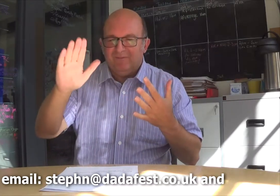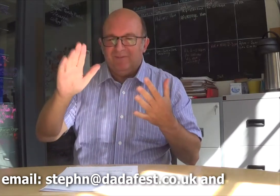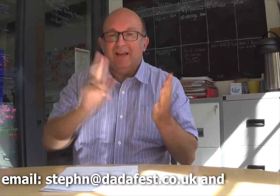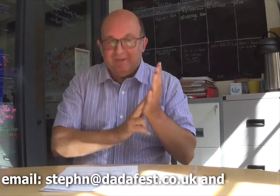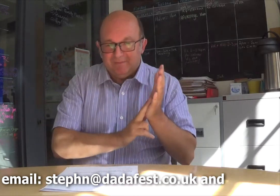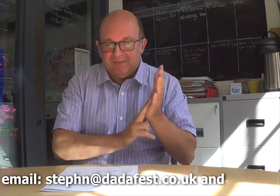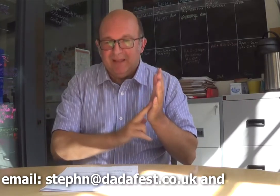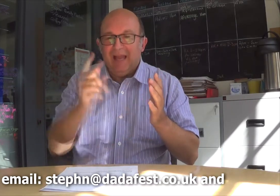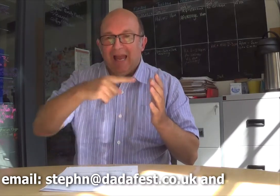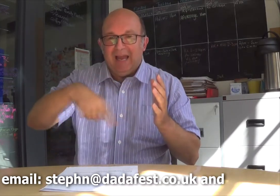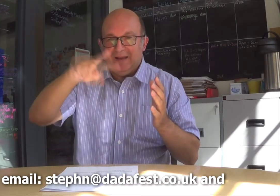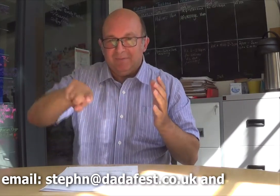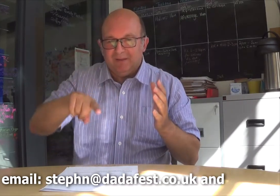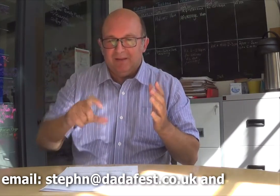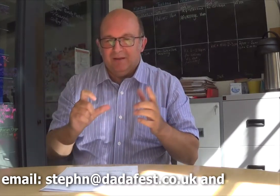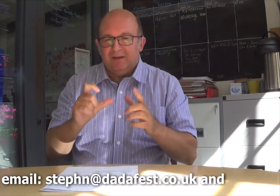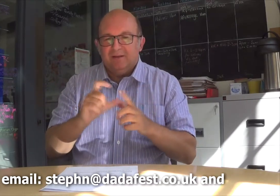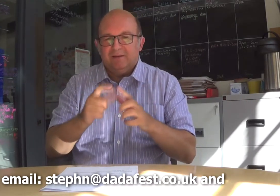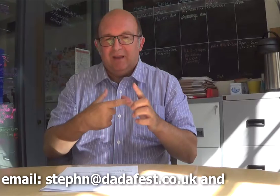that at